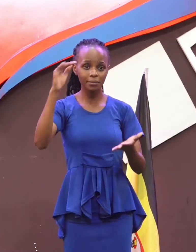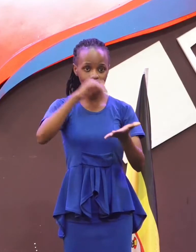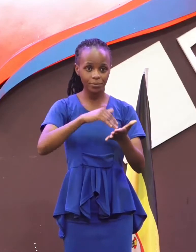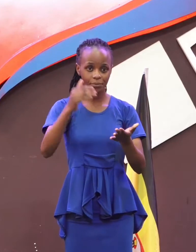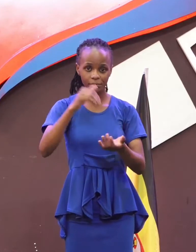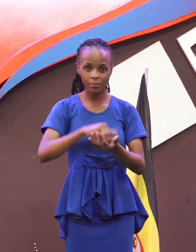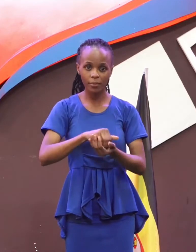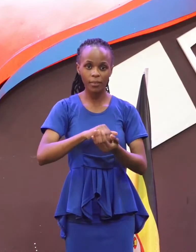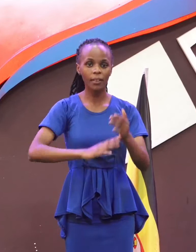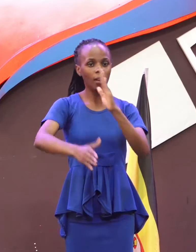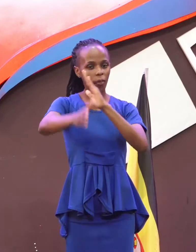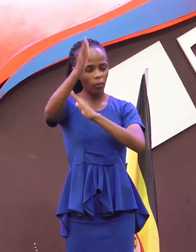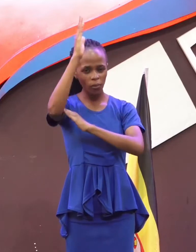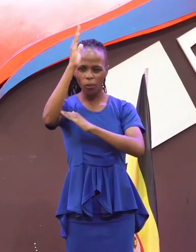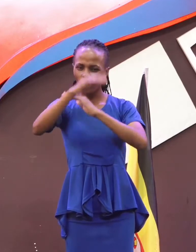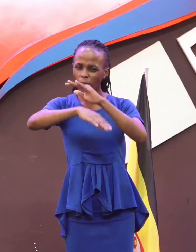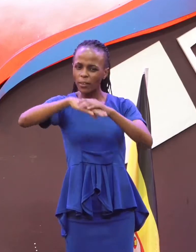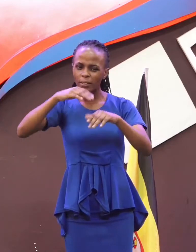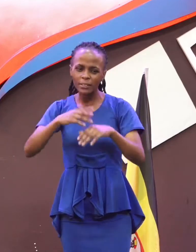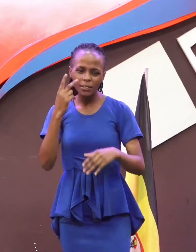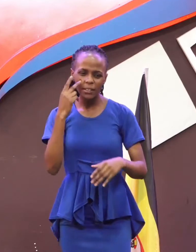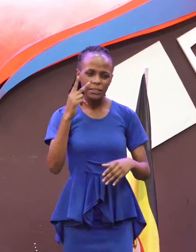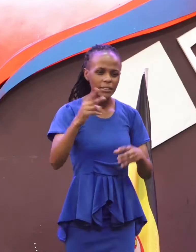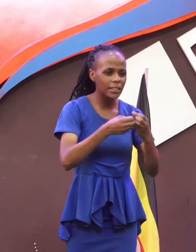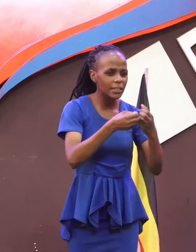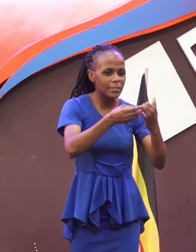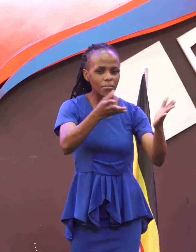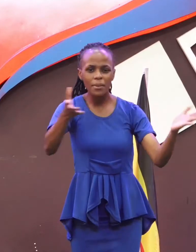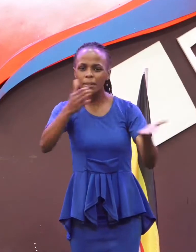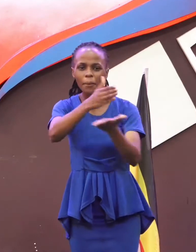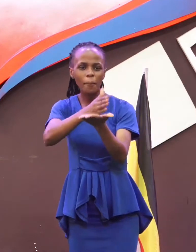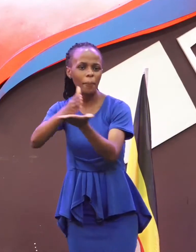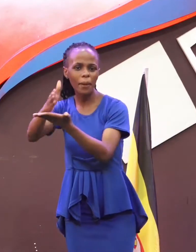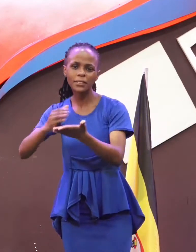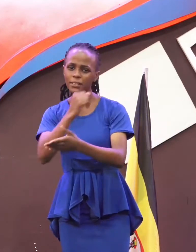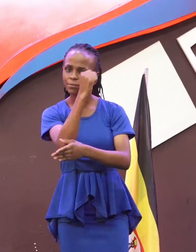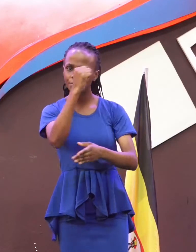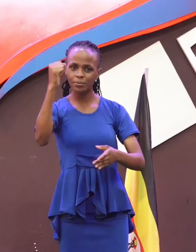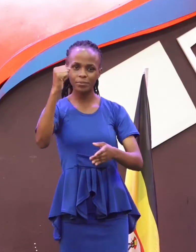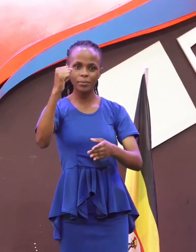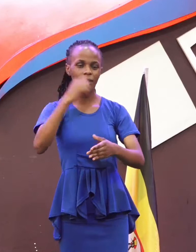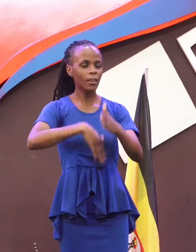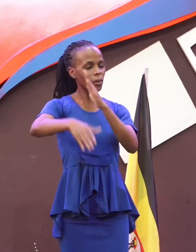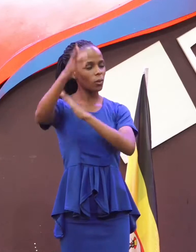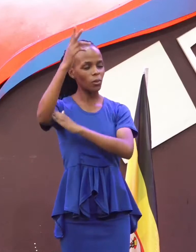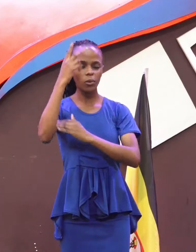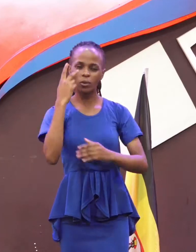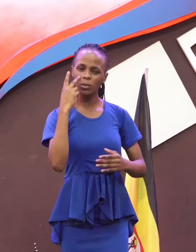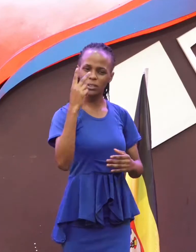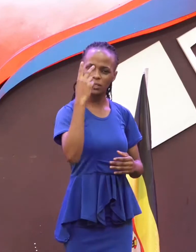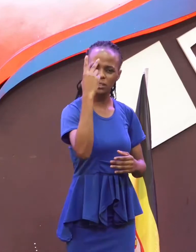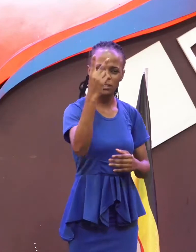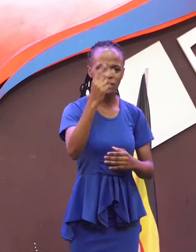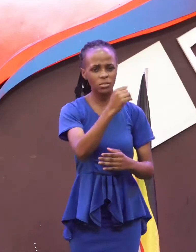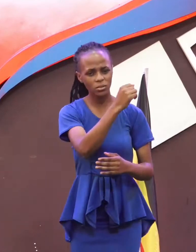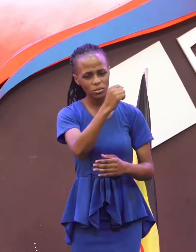Can I bring it more clearly? Katonda talaba side nyingi. God does not see the many sides. Katonda alaba side biri. God